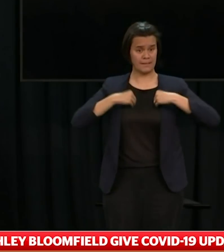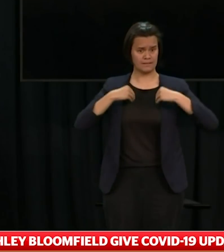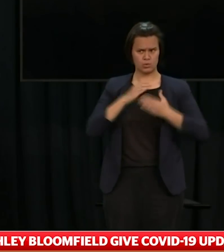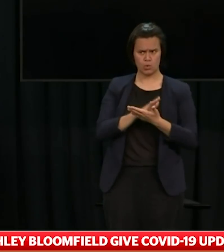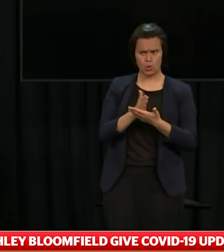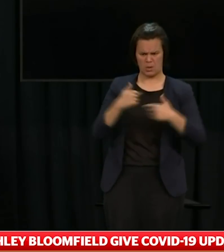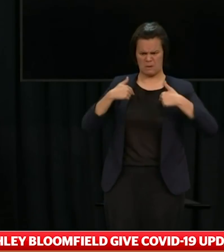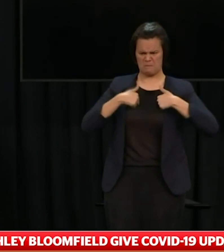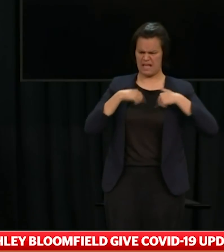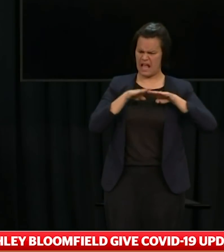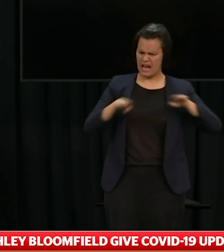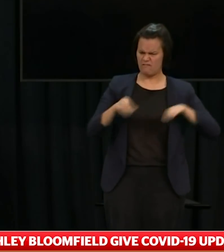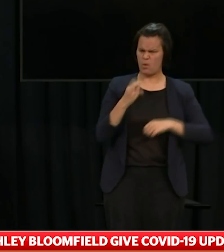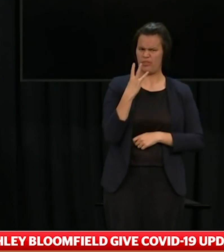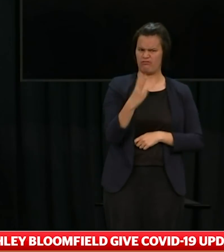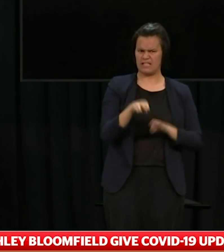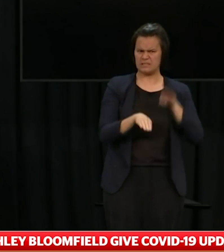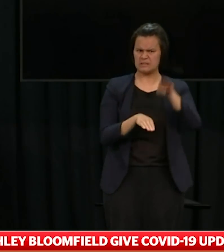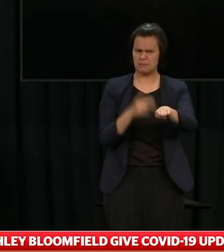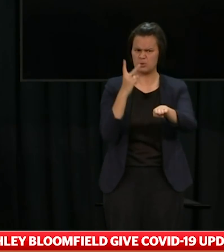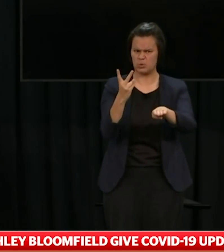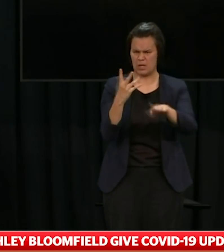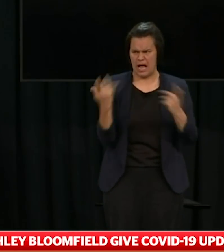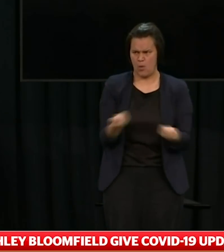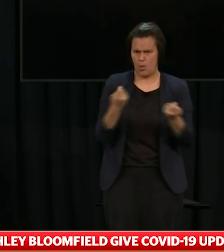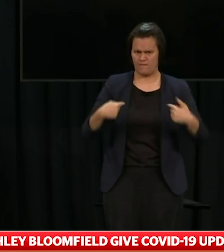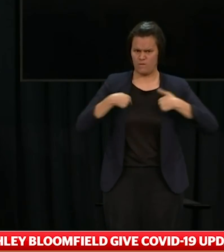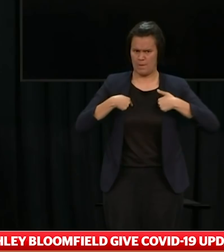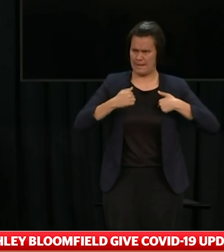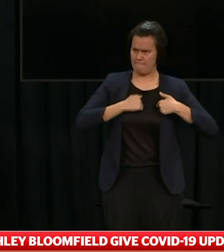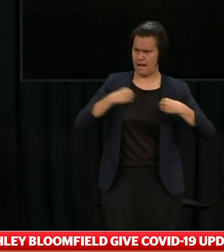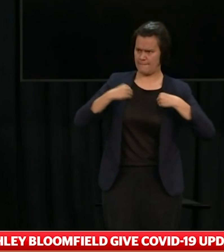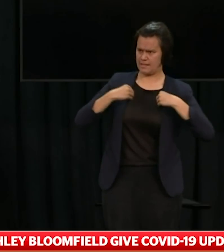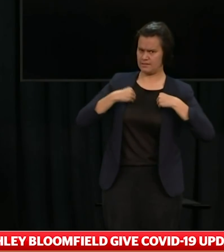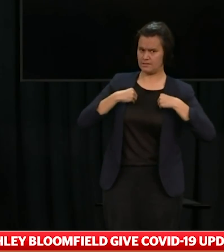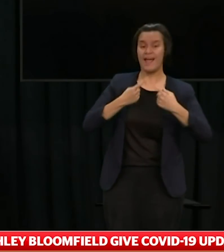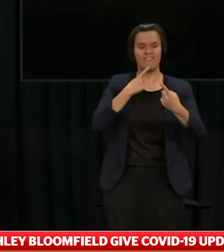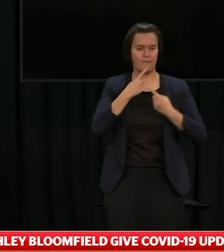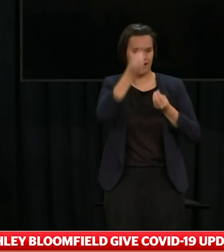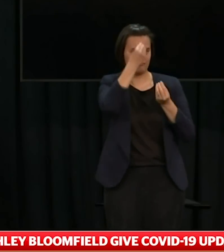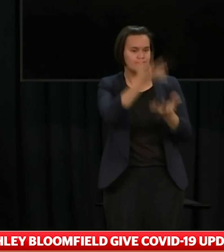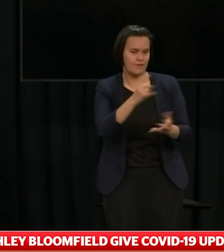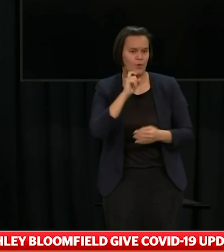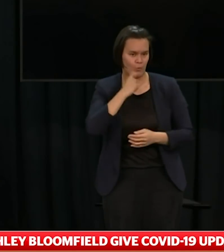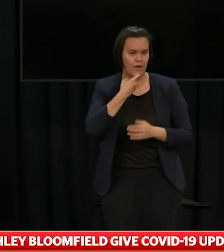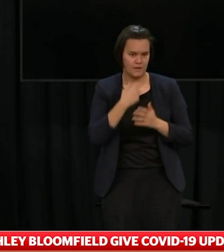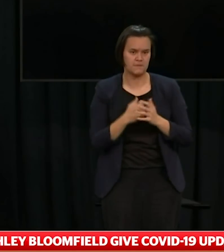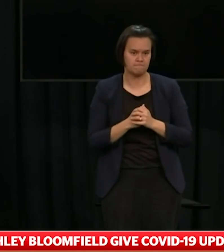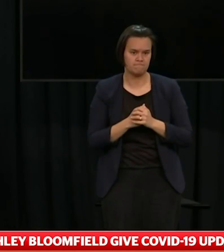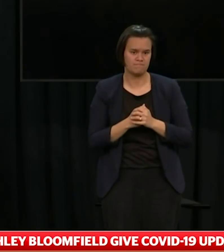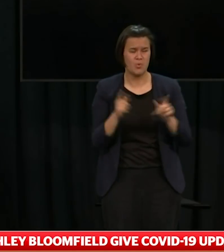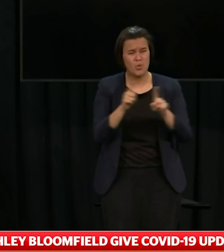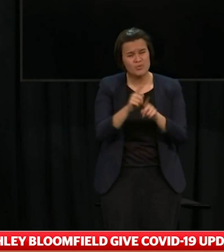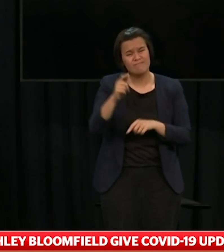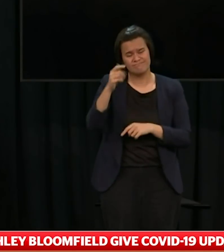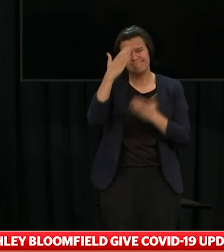so. These decisions are carefully balanced and allow us to release some of the pressure and fatigue that we know